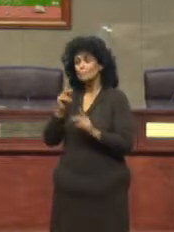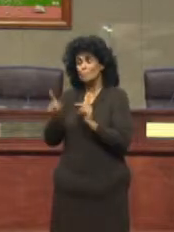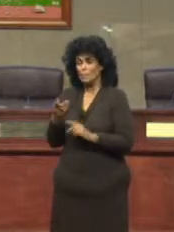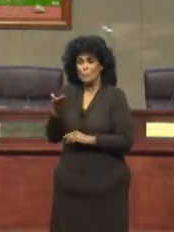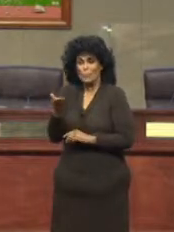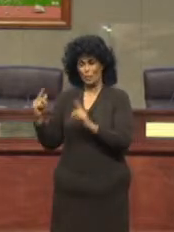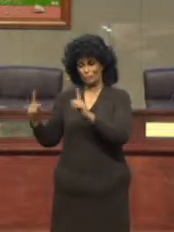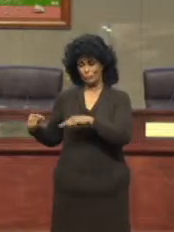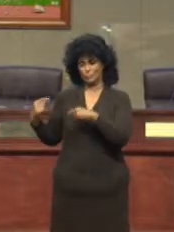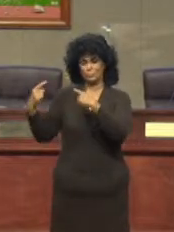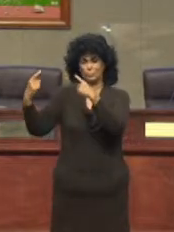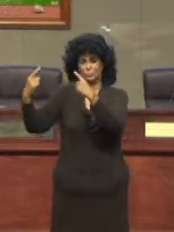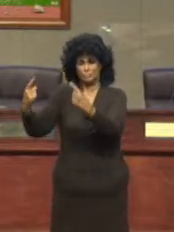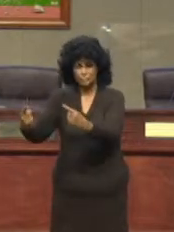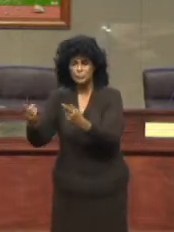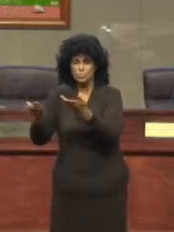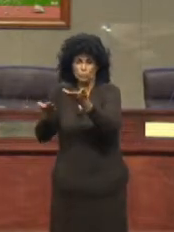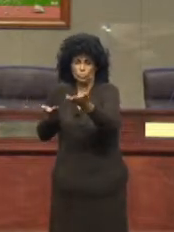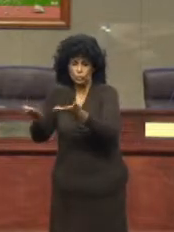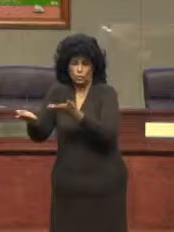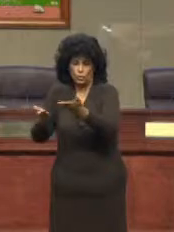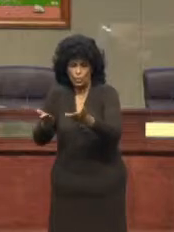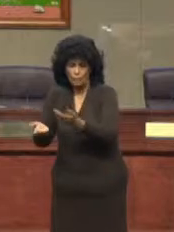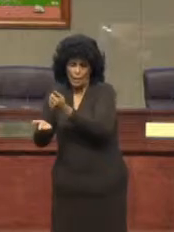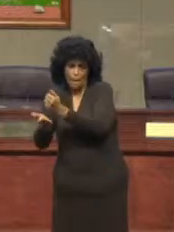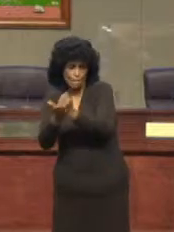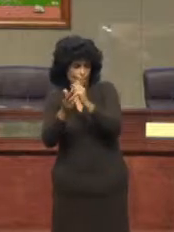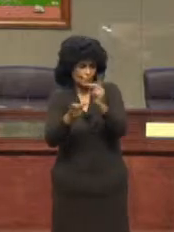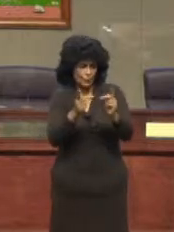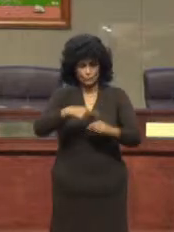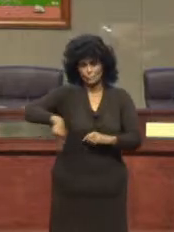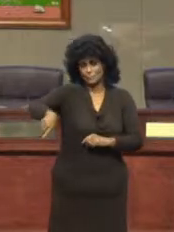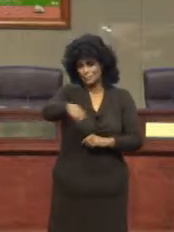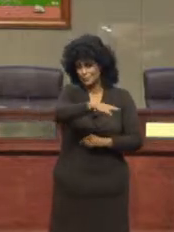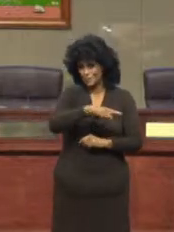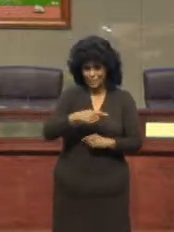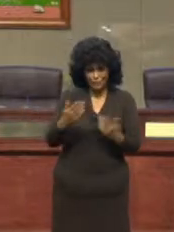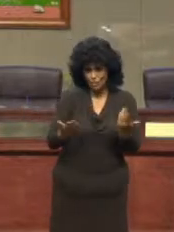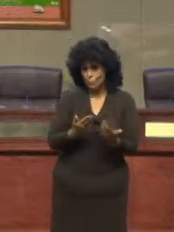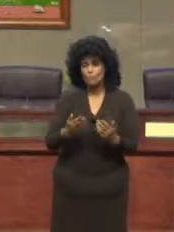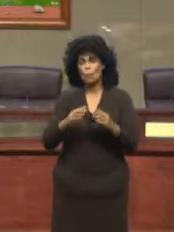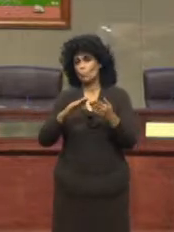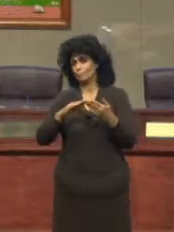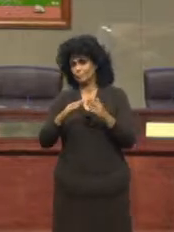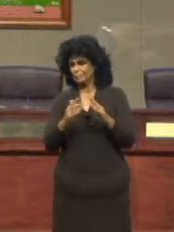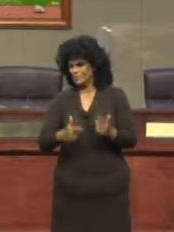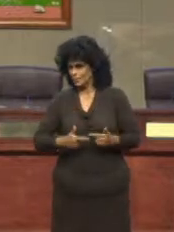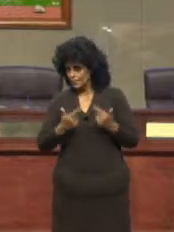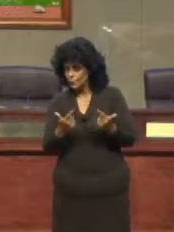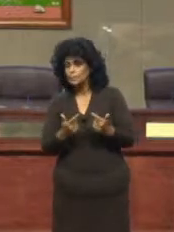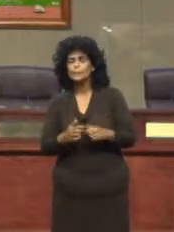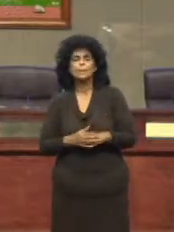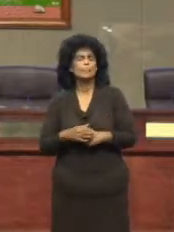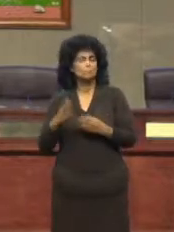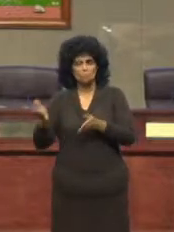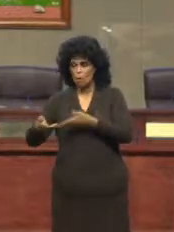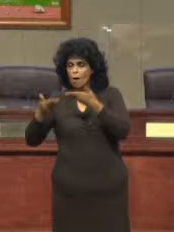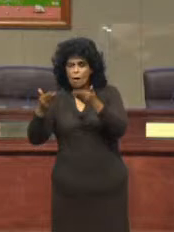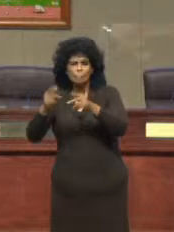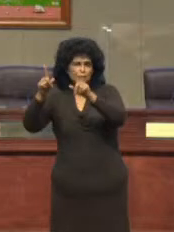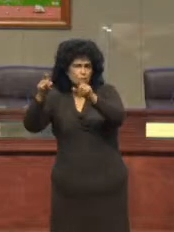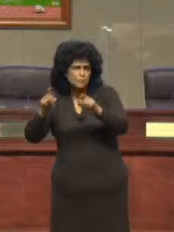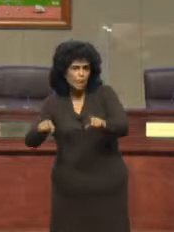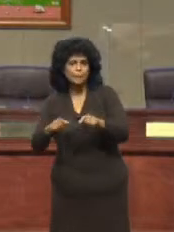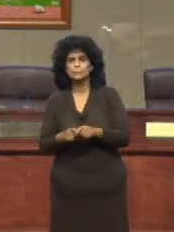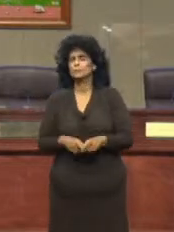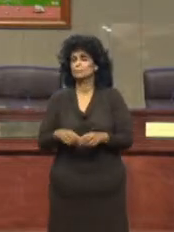public service to the residents of Central Florida, offering both antigen or rapid tests and PCR tests for